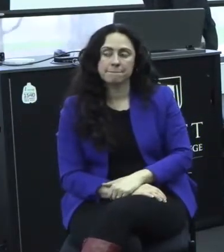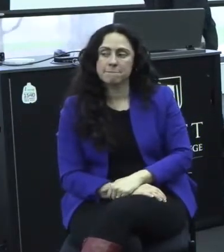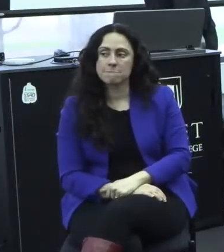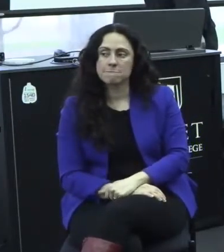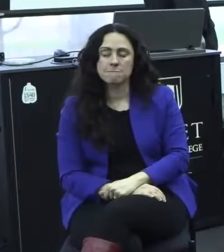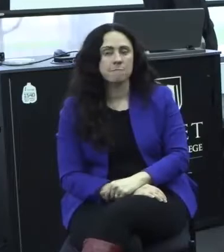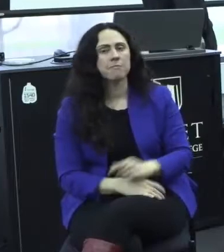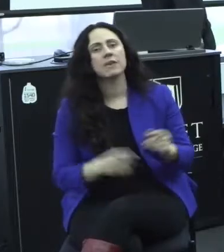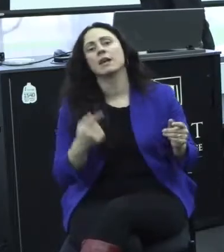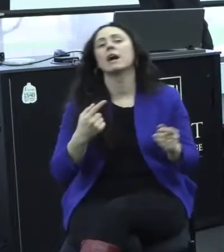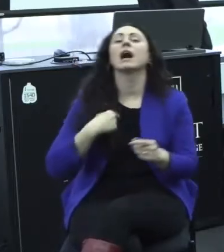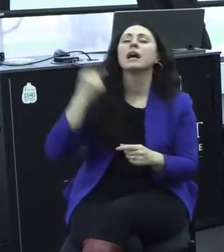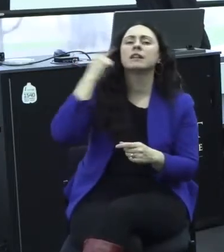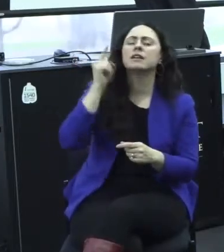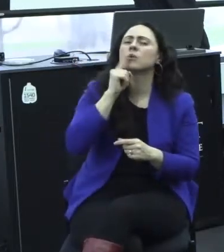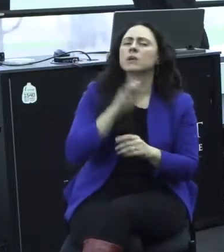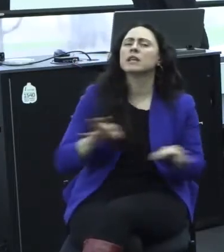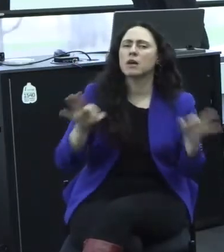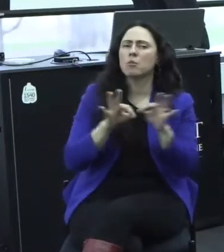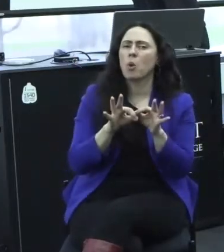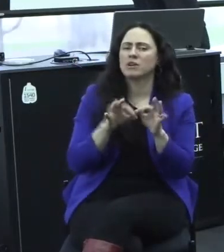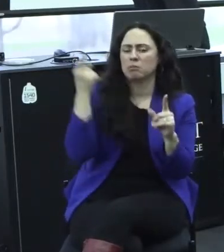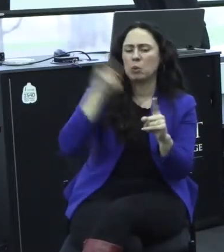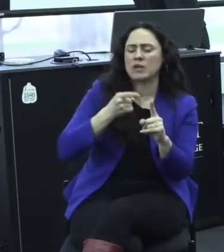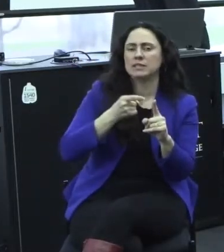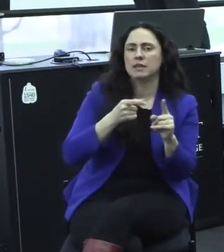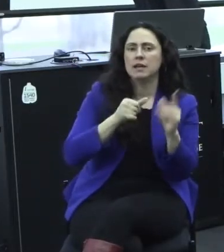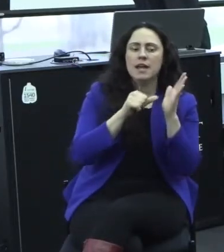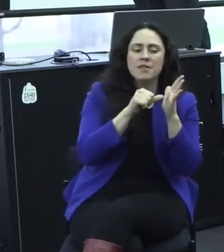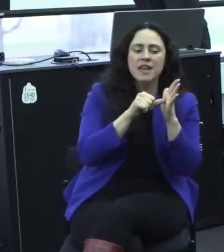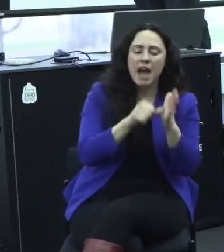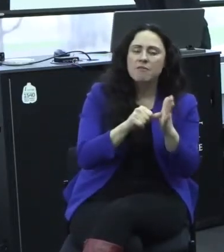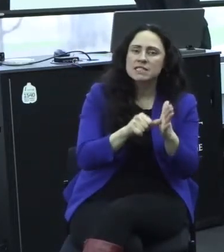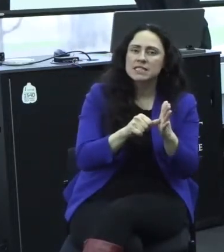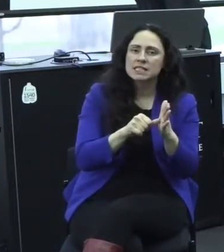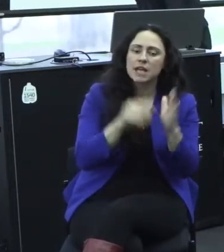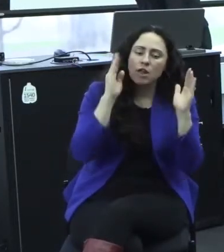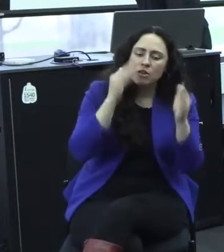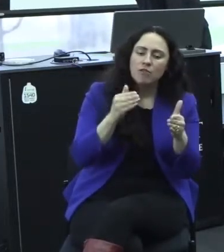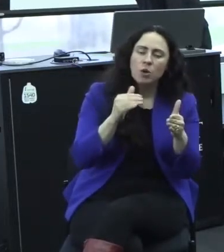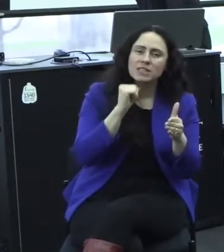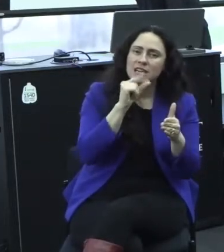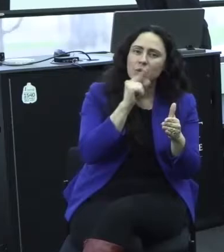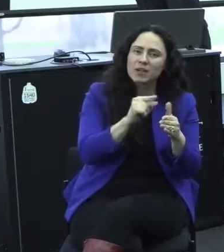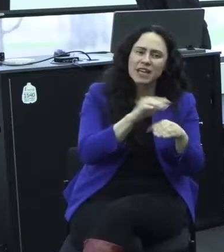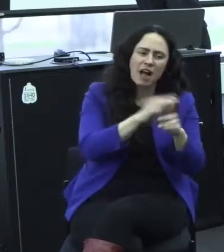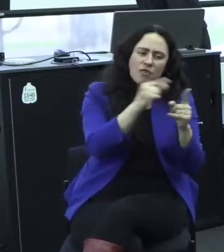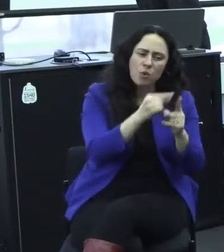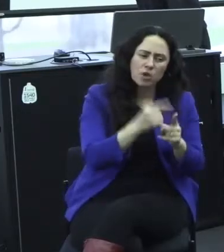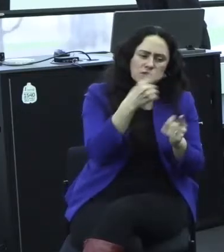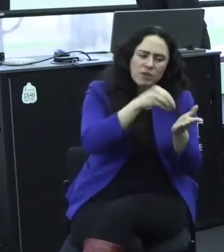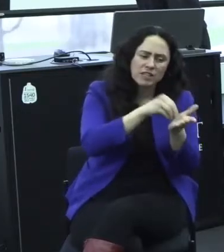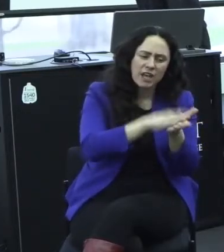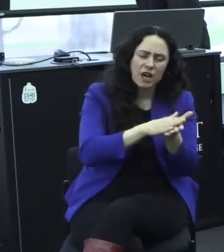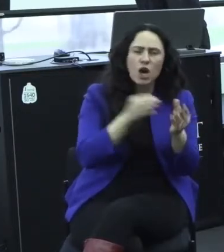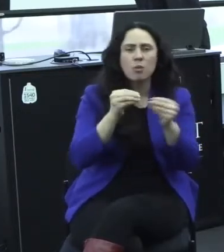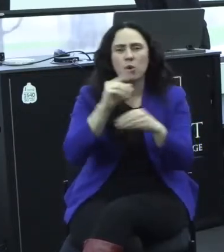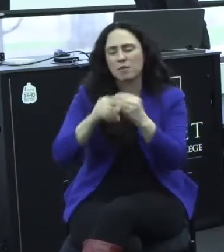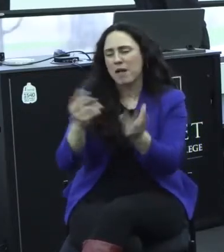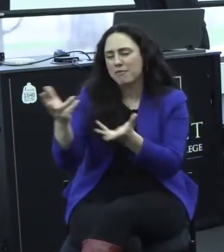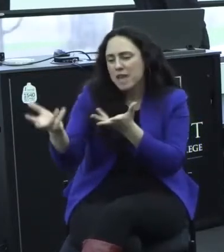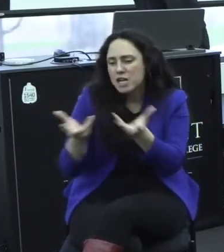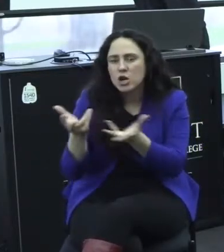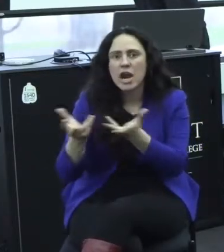I think the really important thing is the emphasis is less on the words on that documentation and more about that interactive